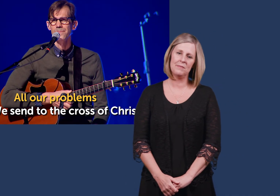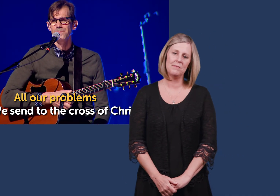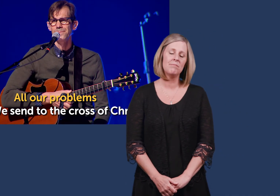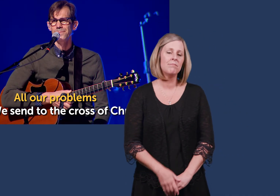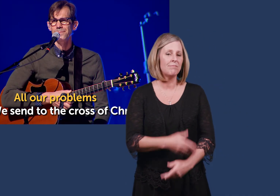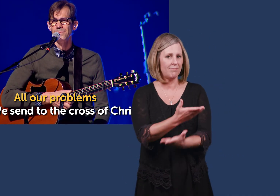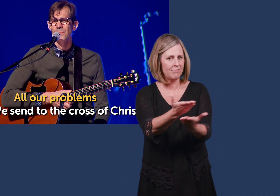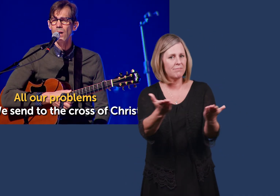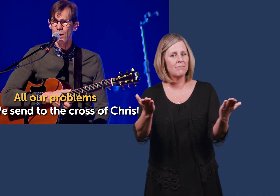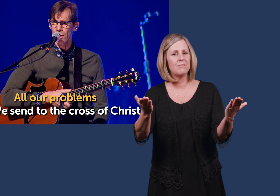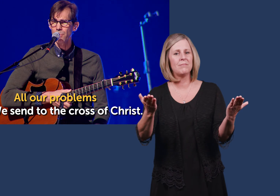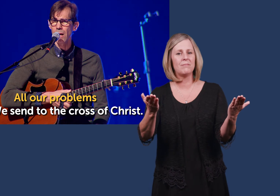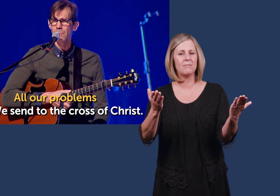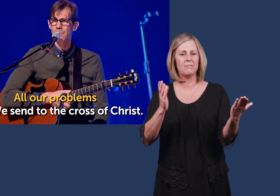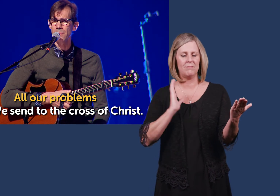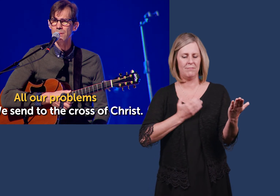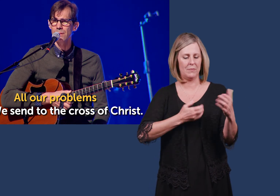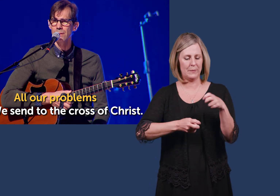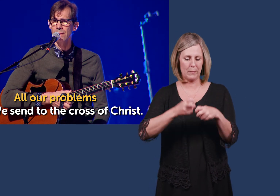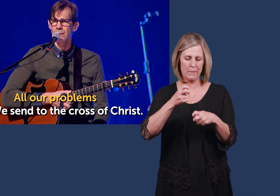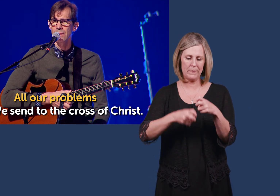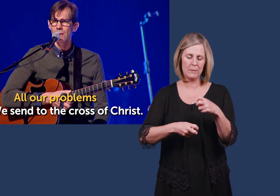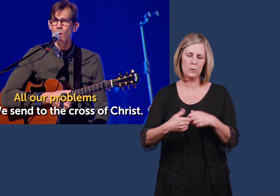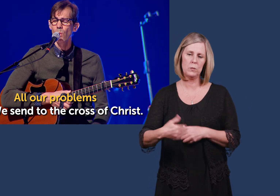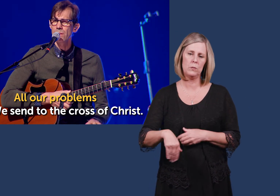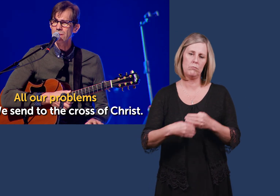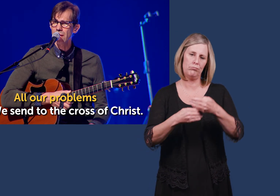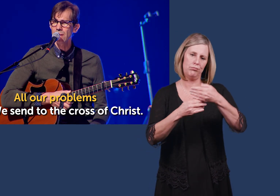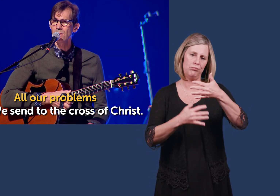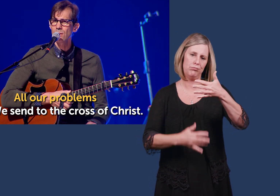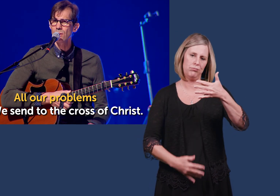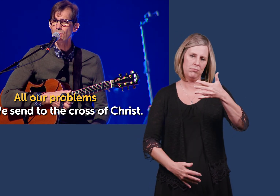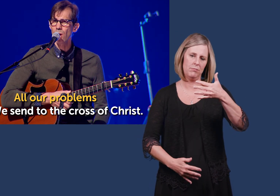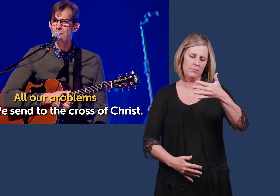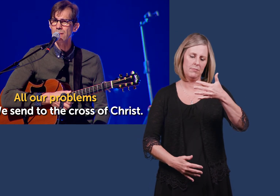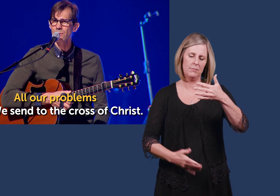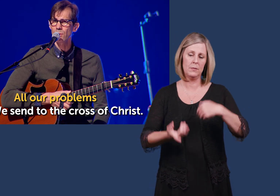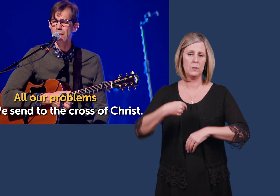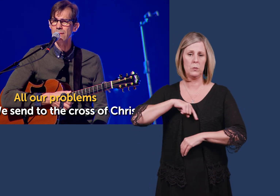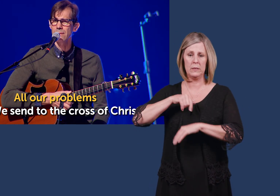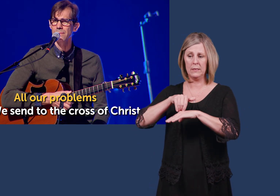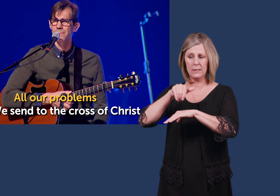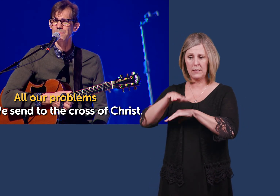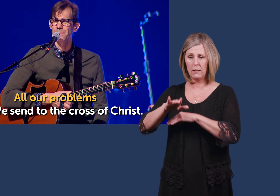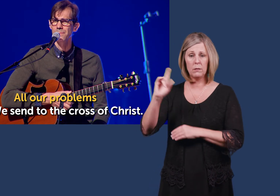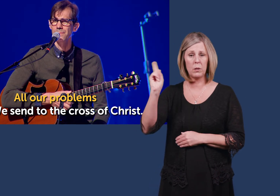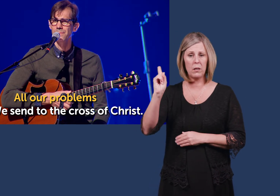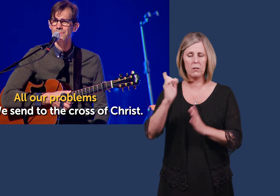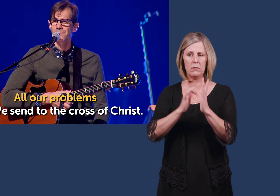Church, all our problems we send to the cross of Christ.